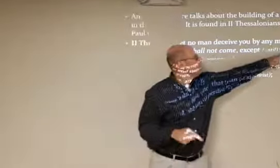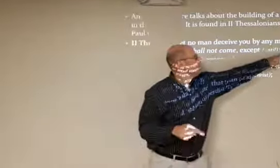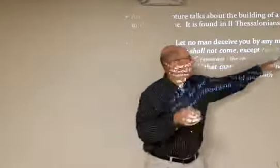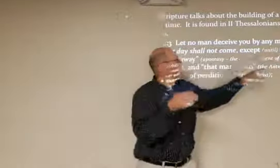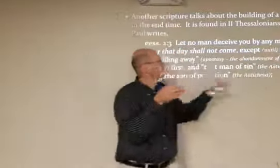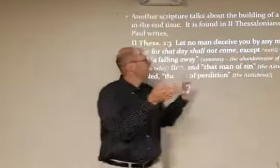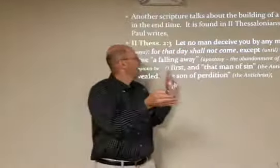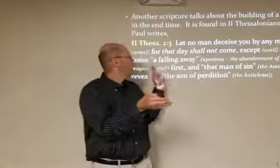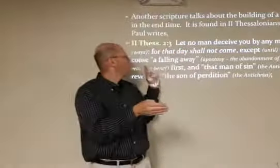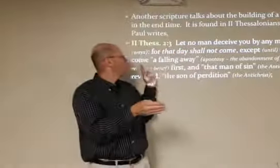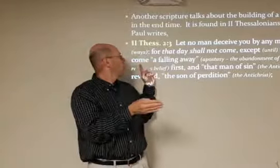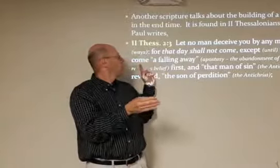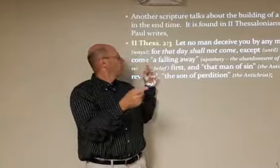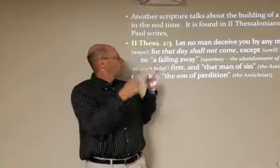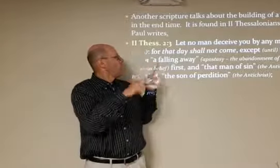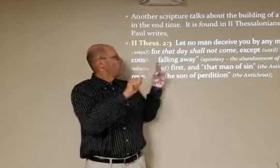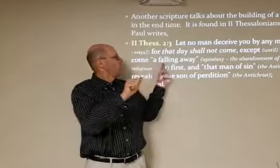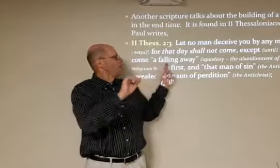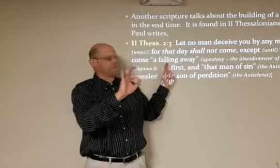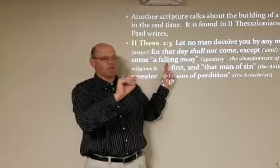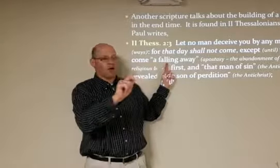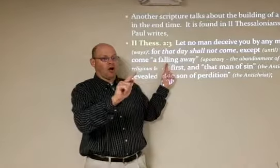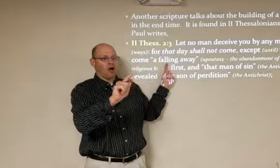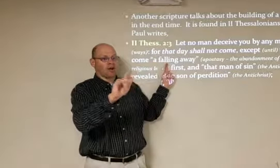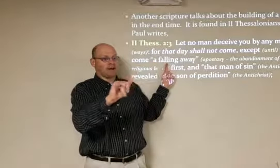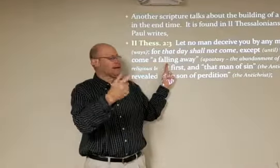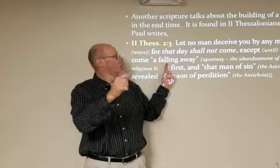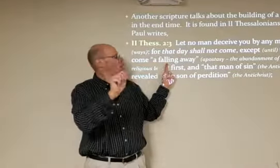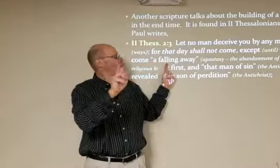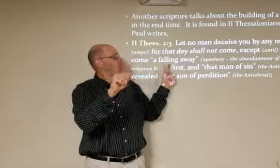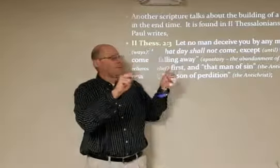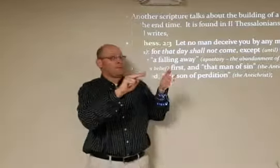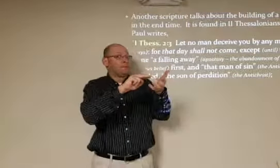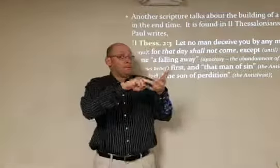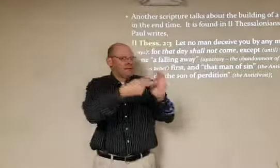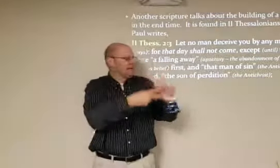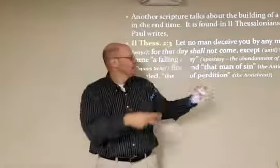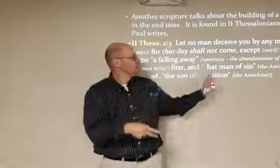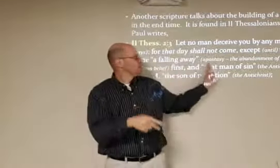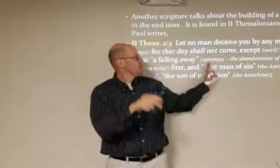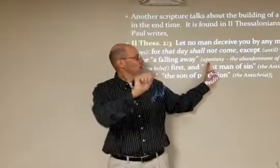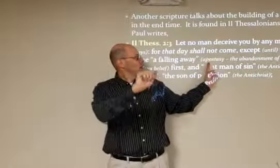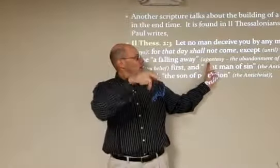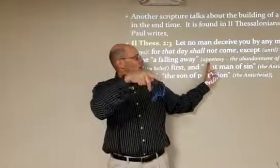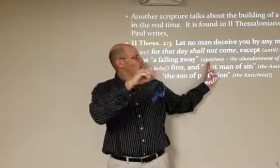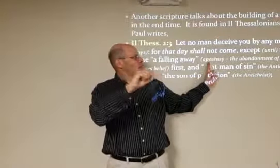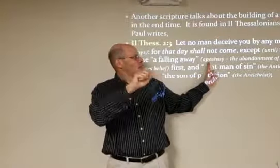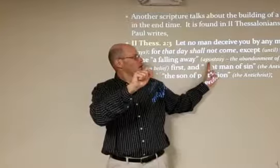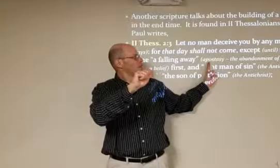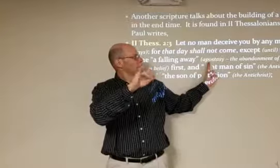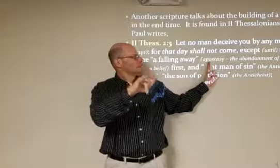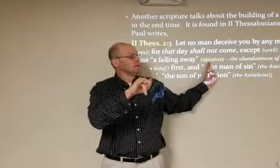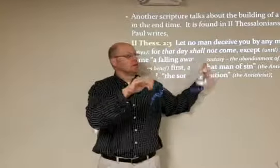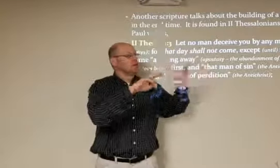means until, "there come a falling away first." And falling away